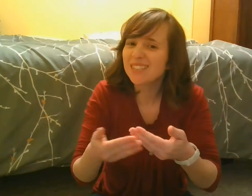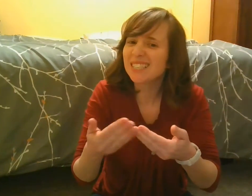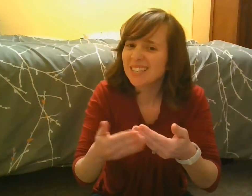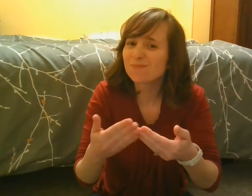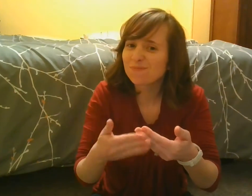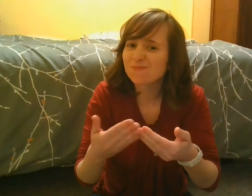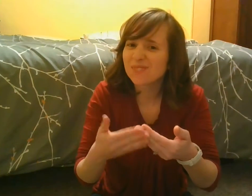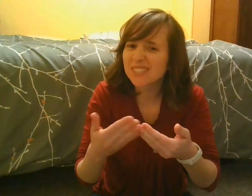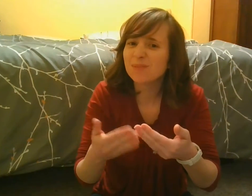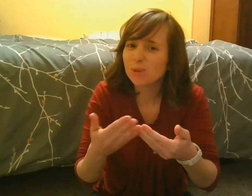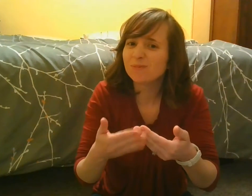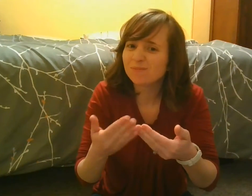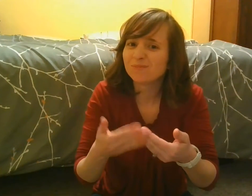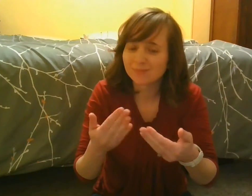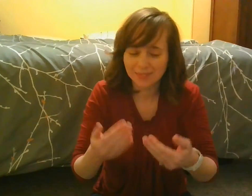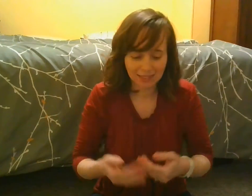easy, simple.